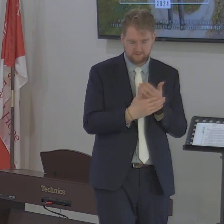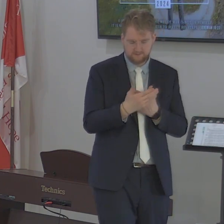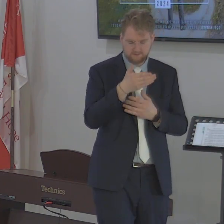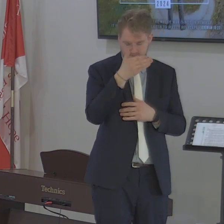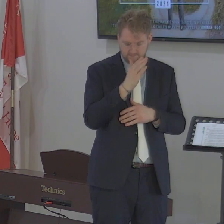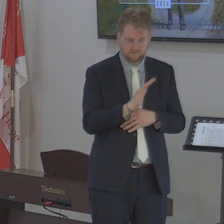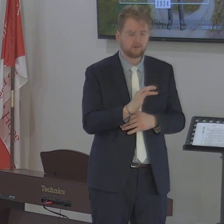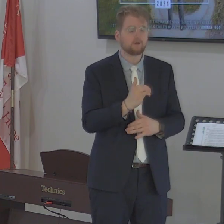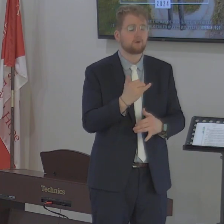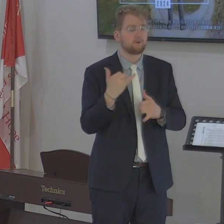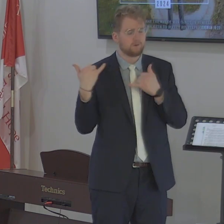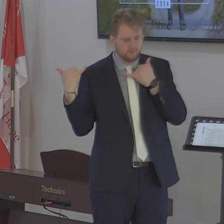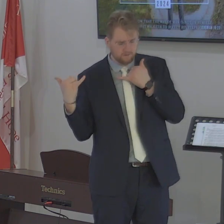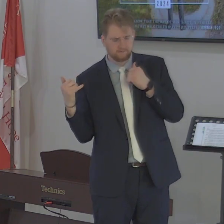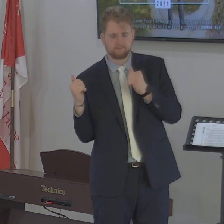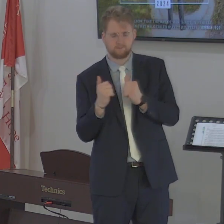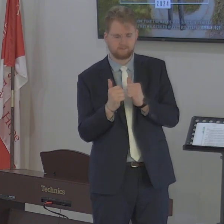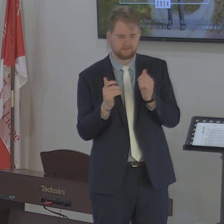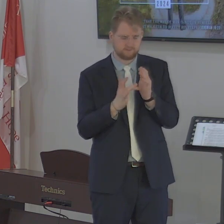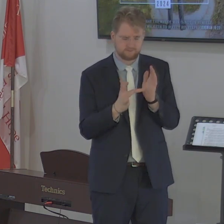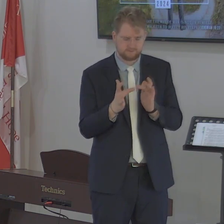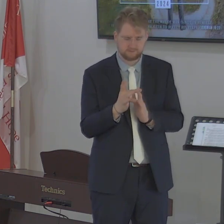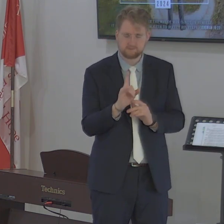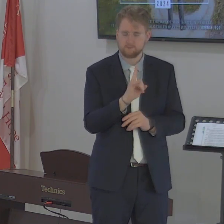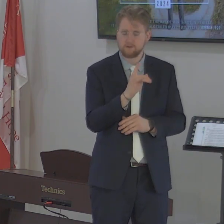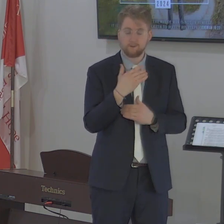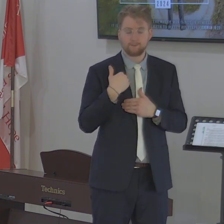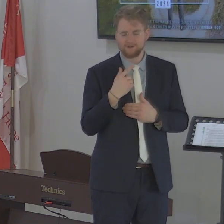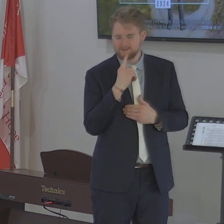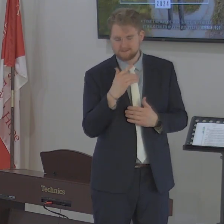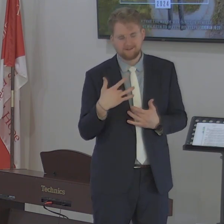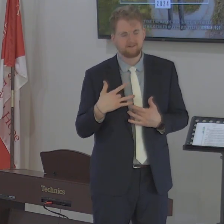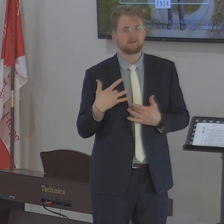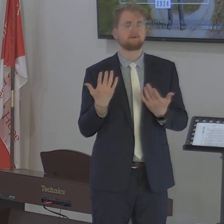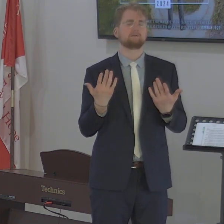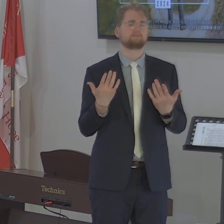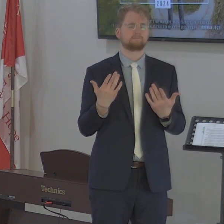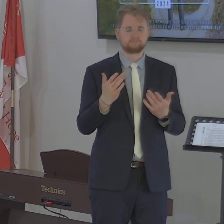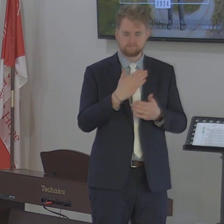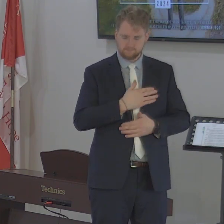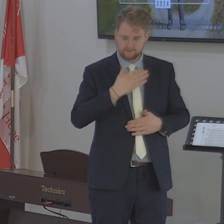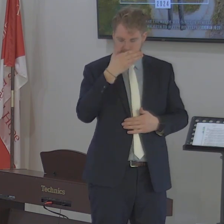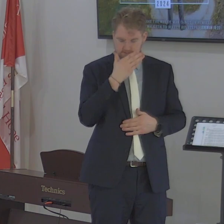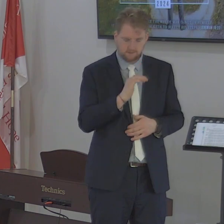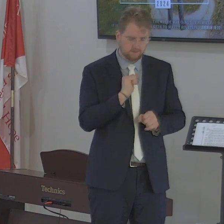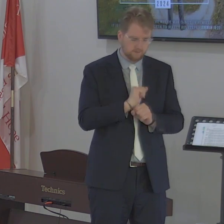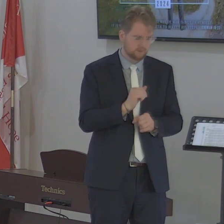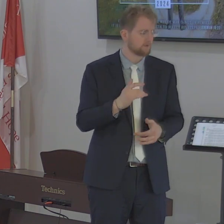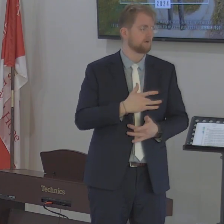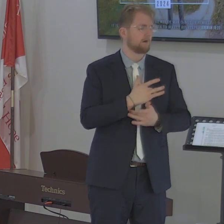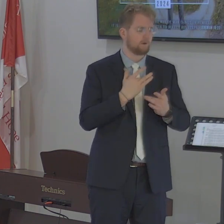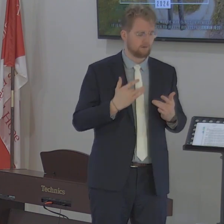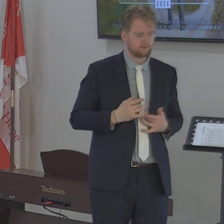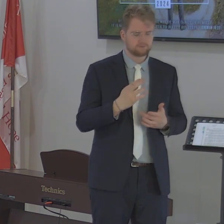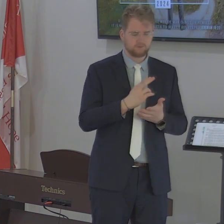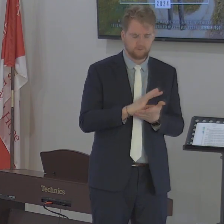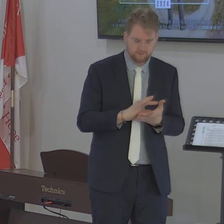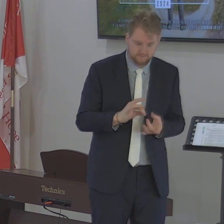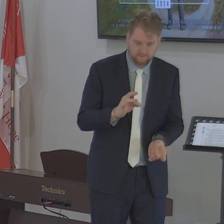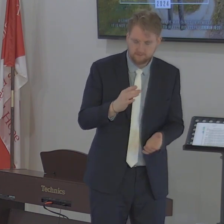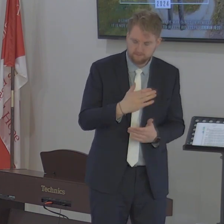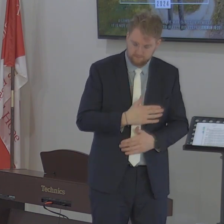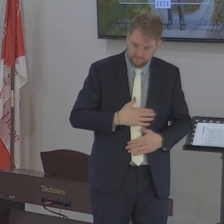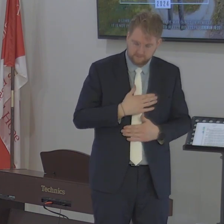up with Jesus, where it's light. Please, God, you work in hearts. Holy Spirit, stir